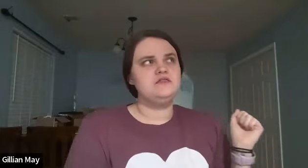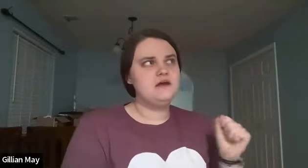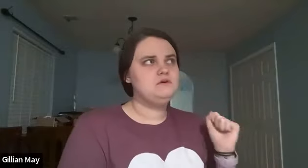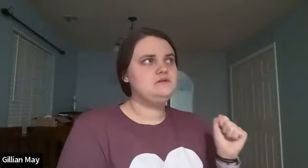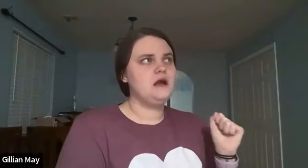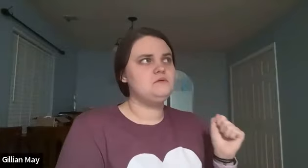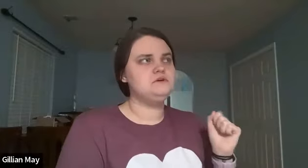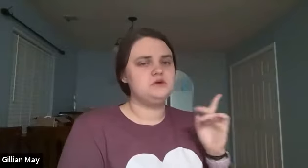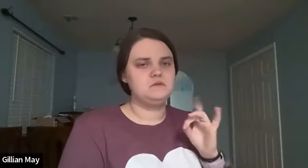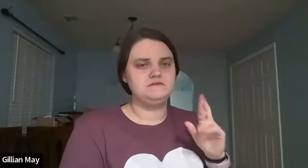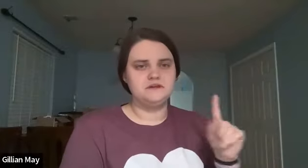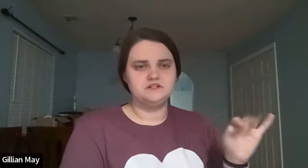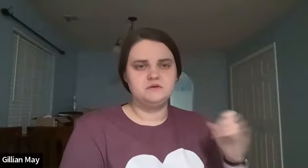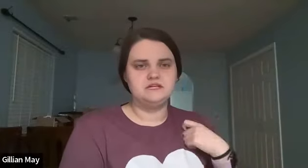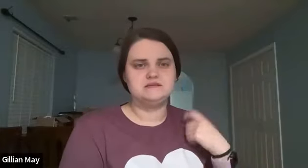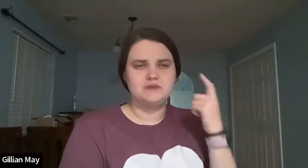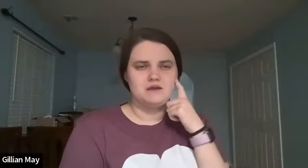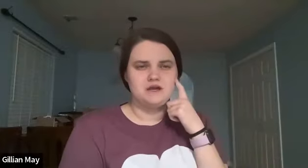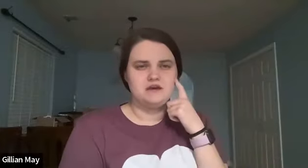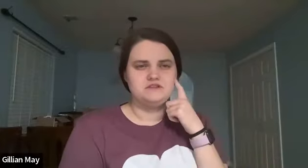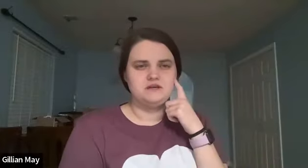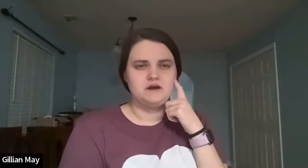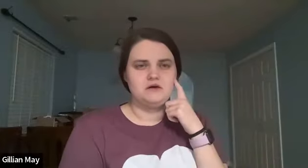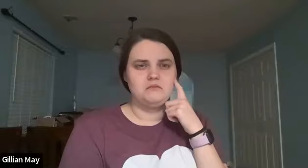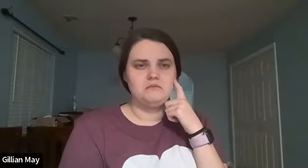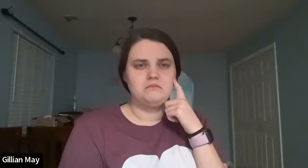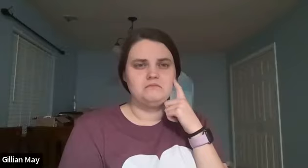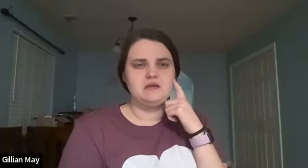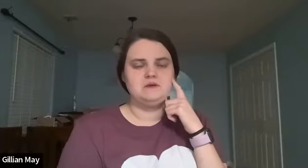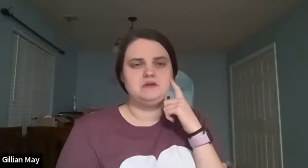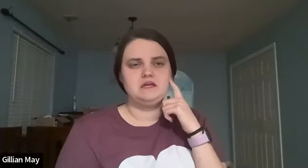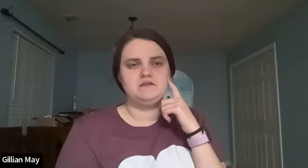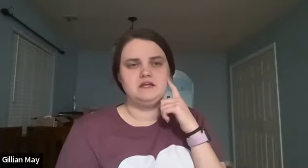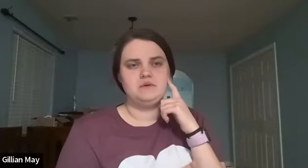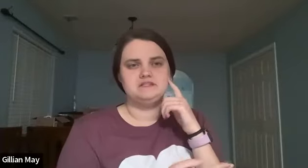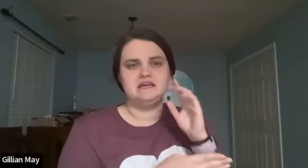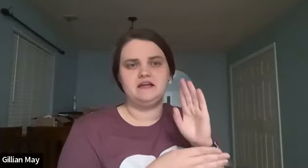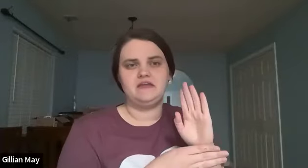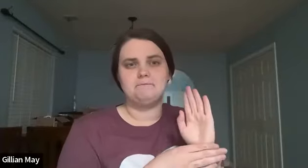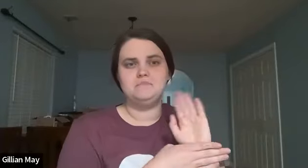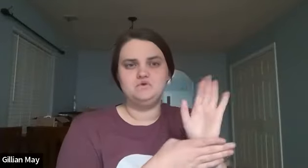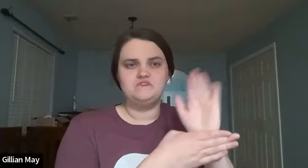That one I would probably fingerspell, because in my mind, I would think about maybe being like, I would say like that